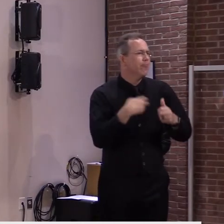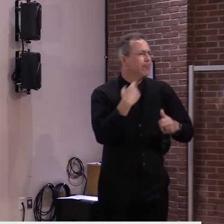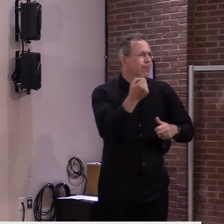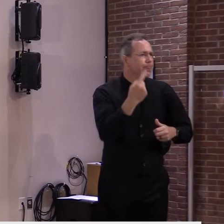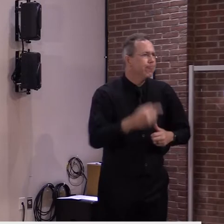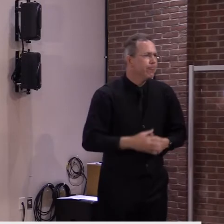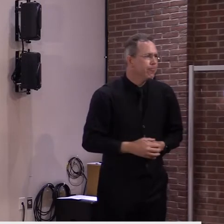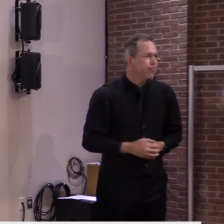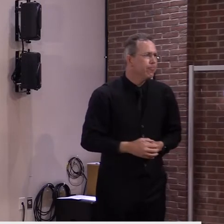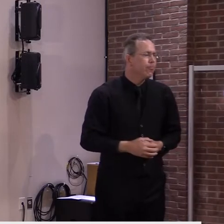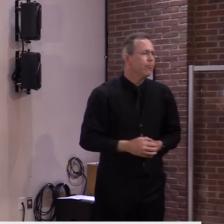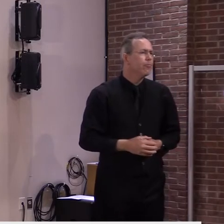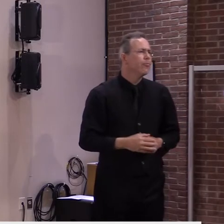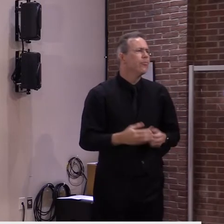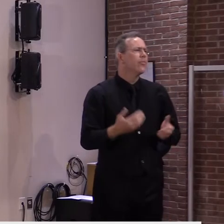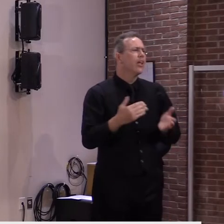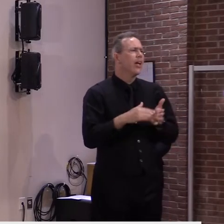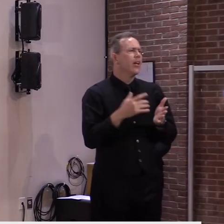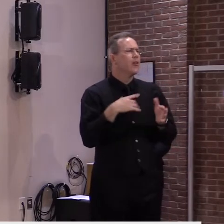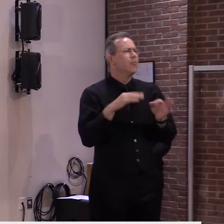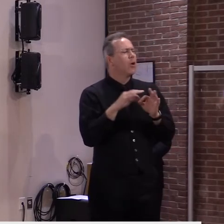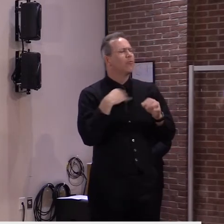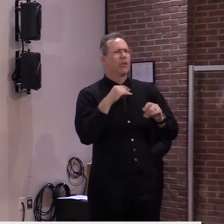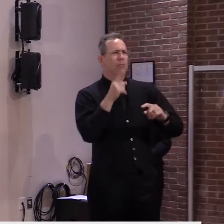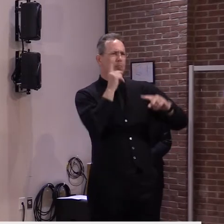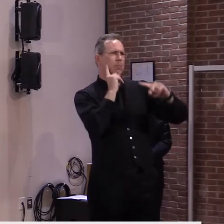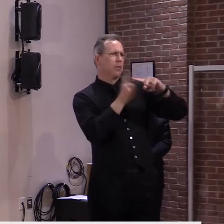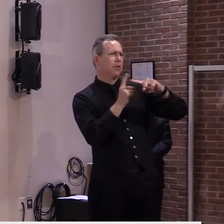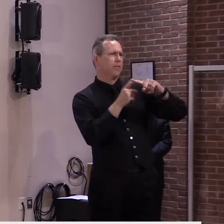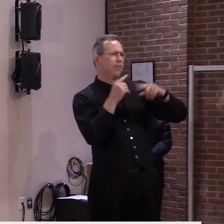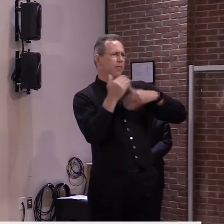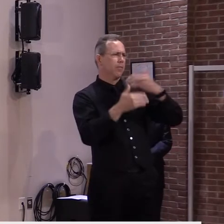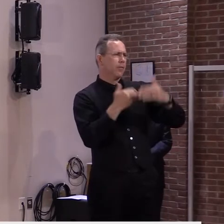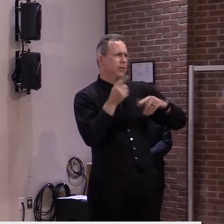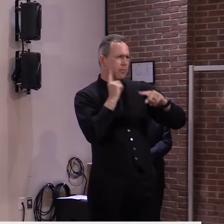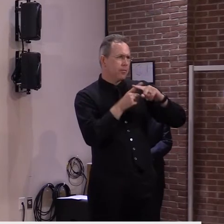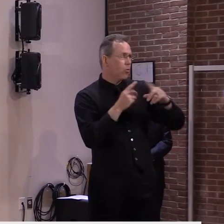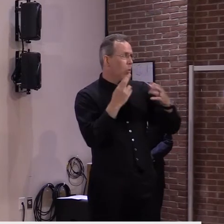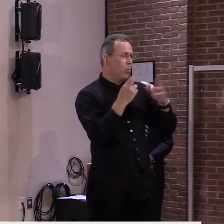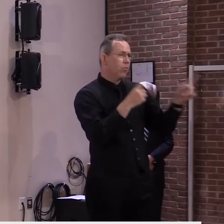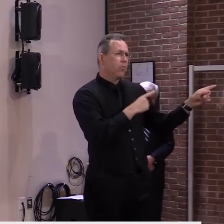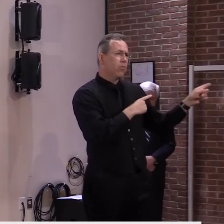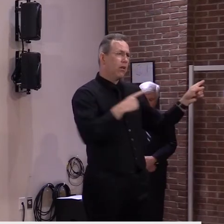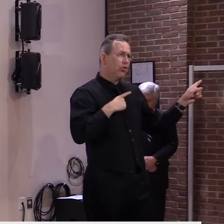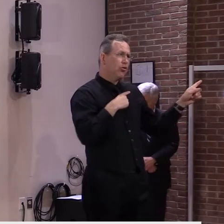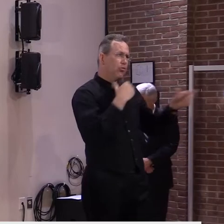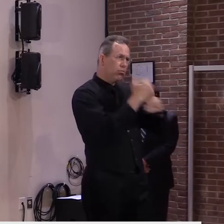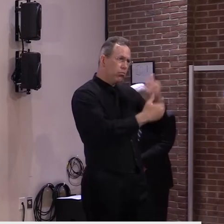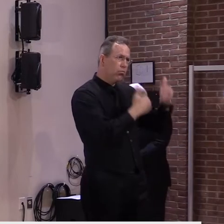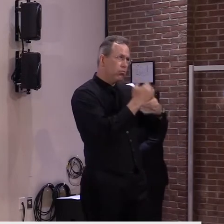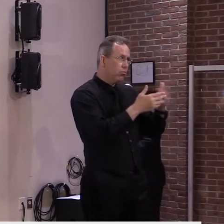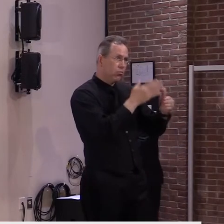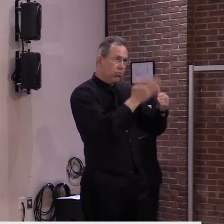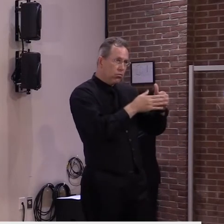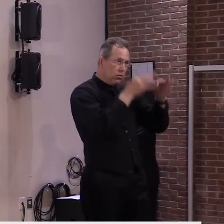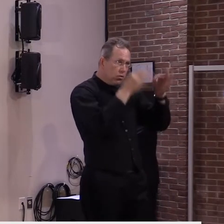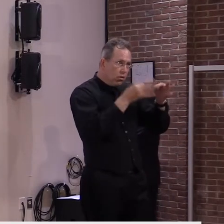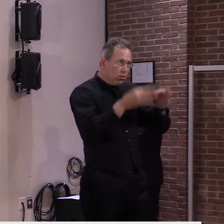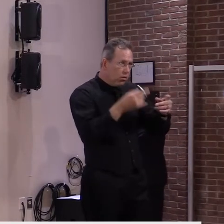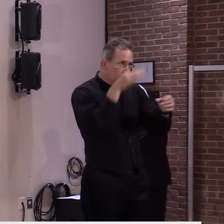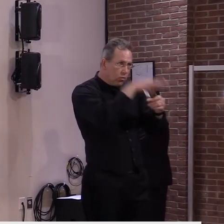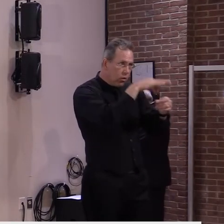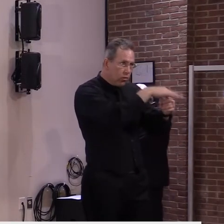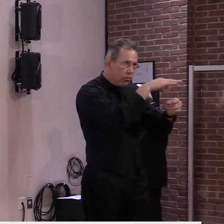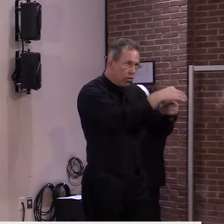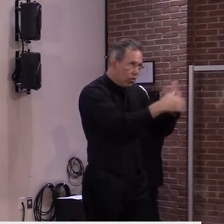hopeful, and we've seen great progress with the conferees to put this intent language in the bill